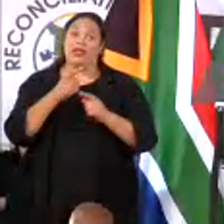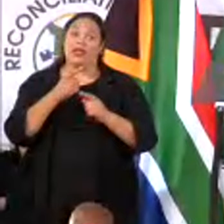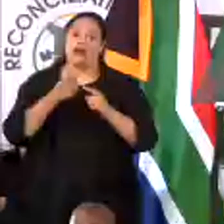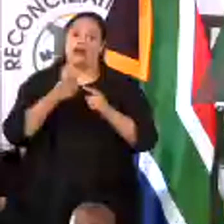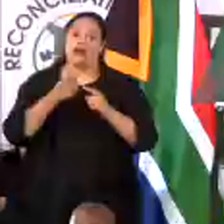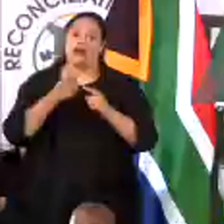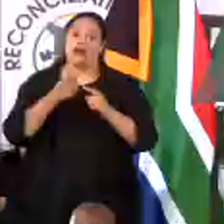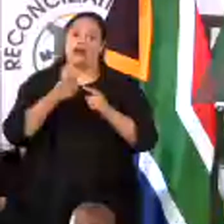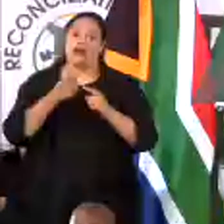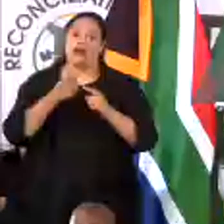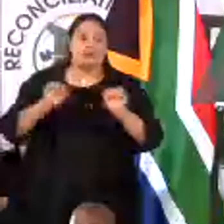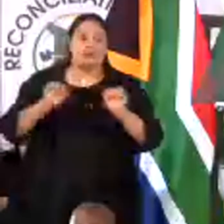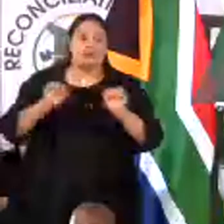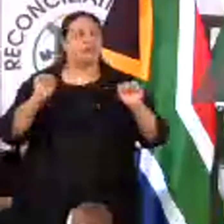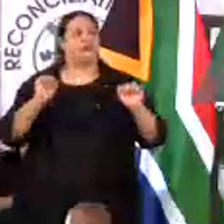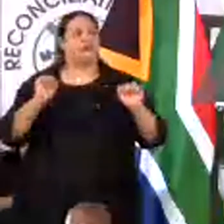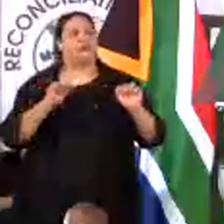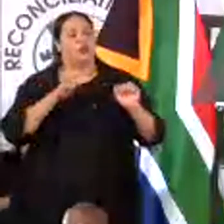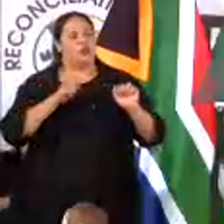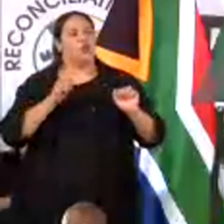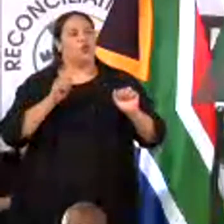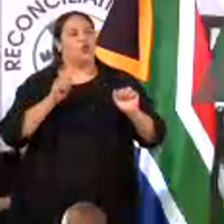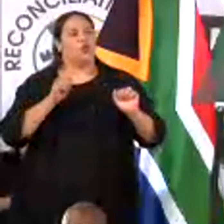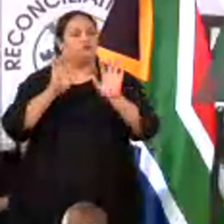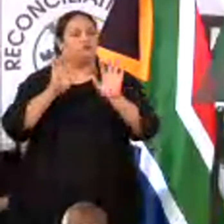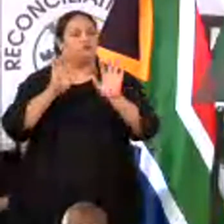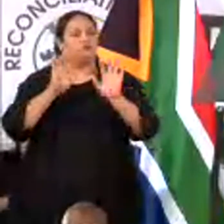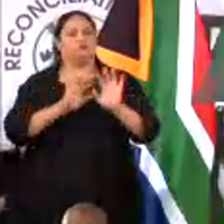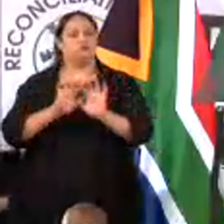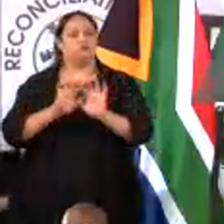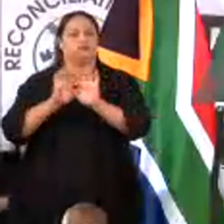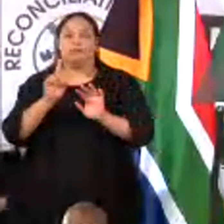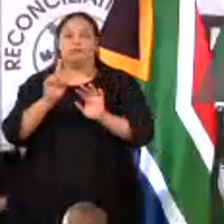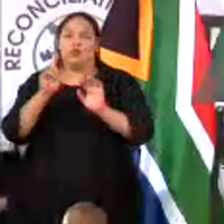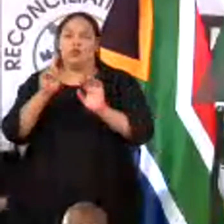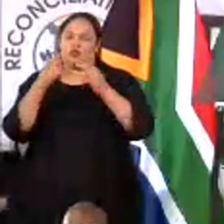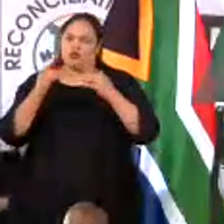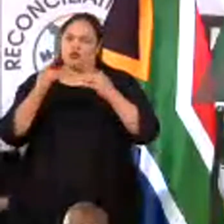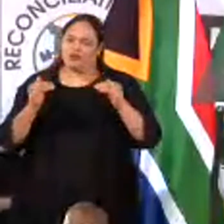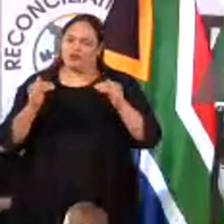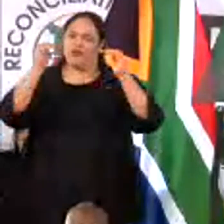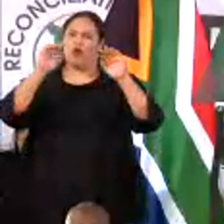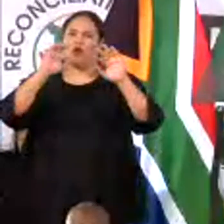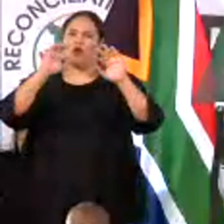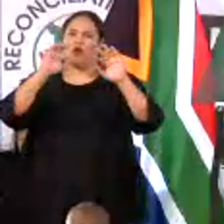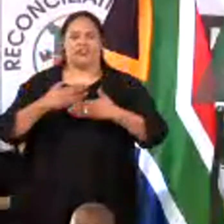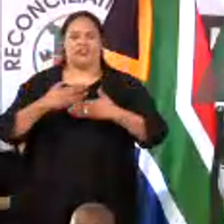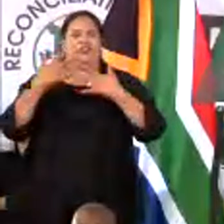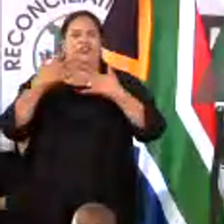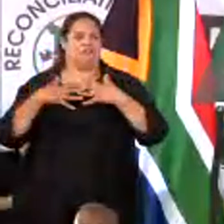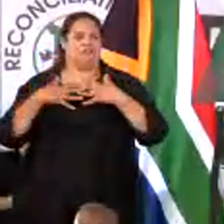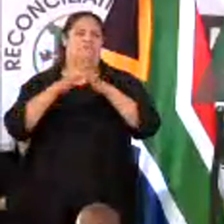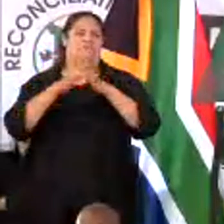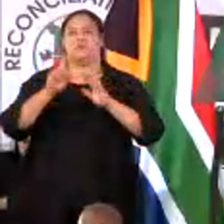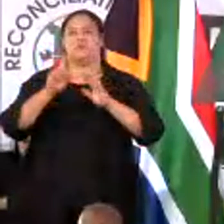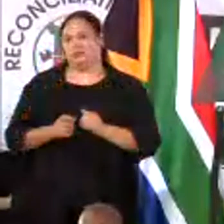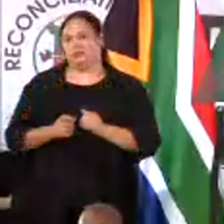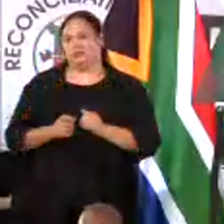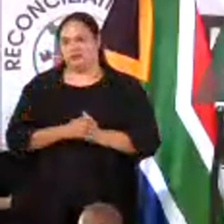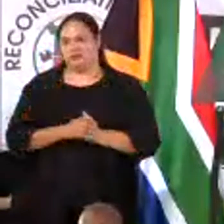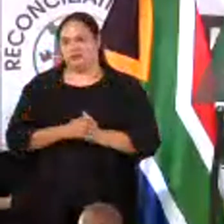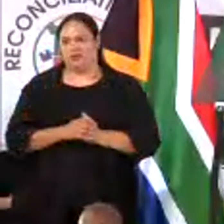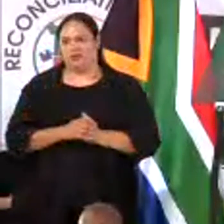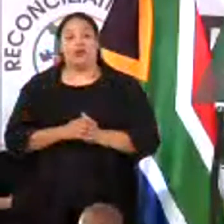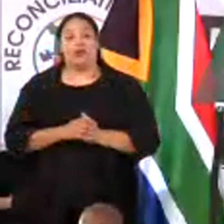democracy, we have done much to advance reconciliation and redress. And